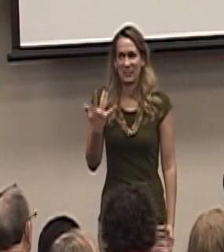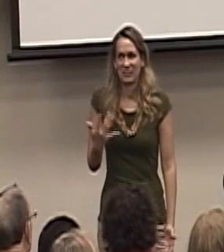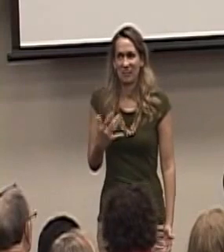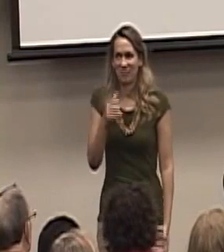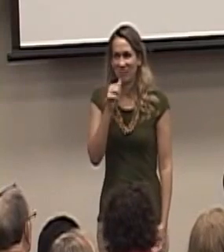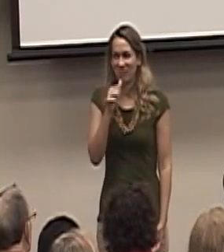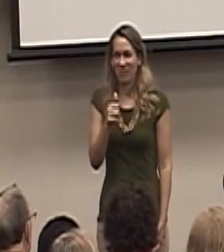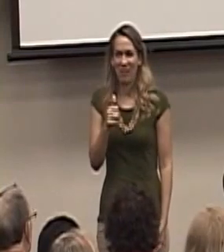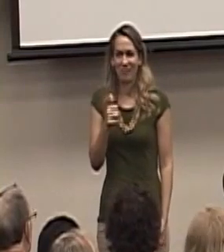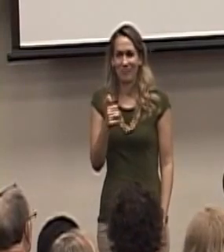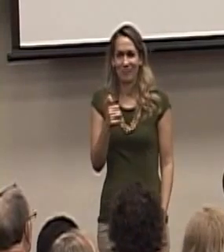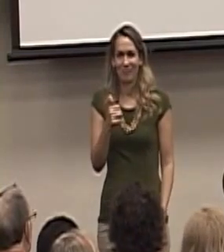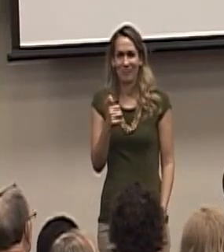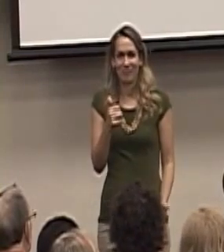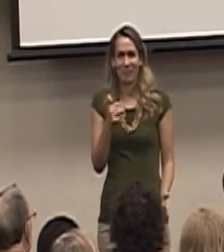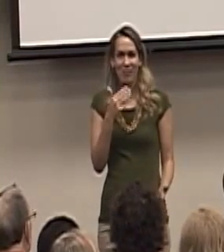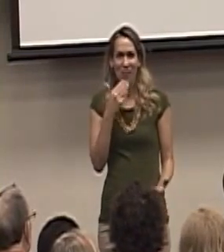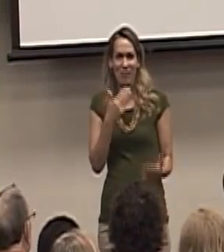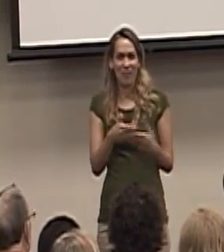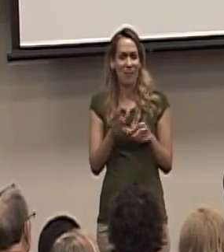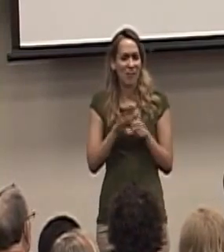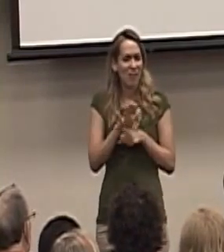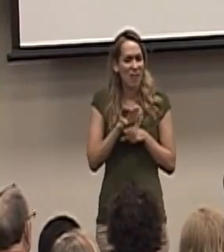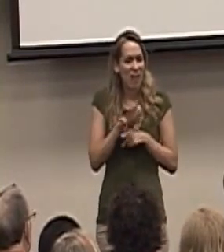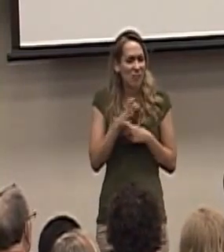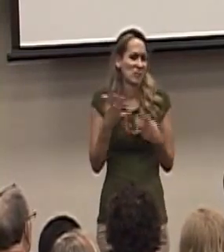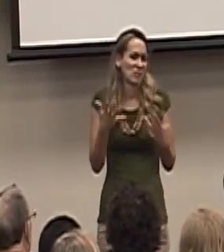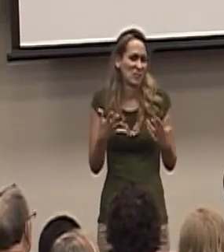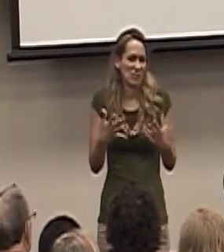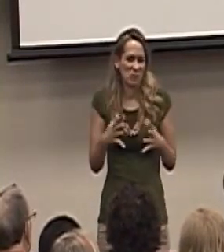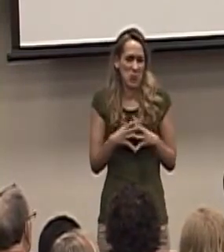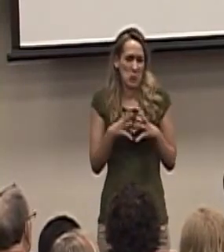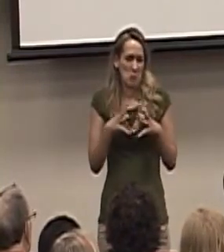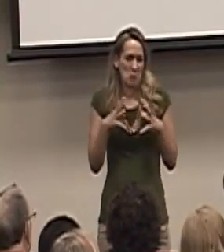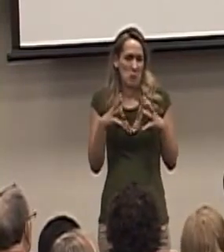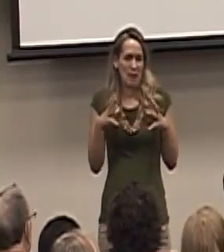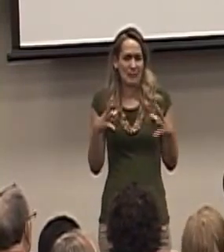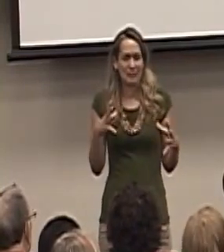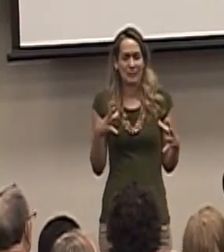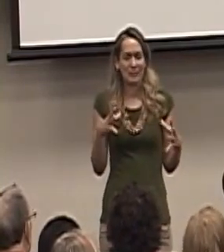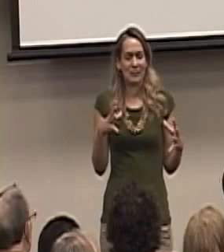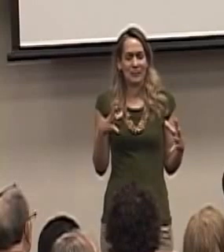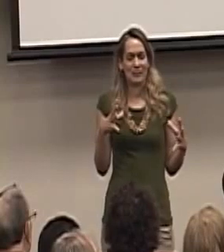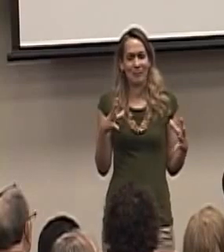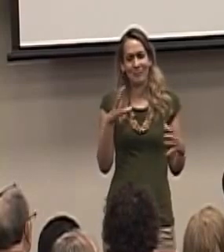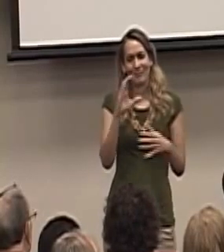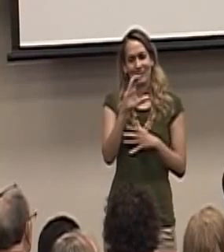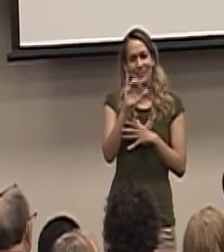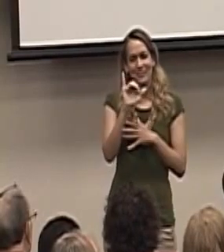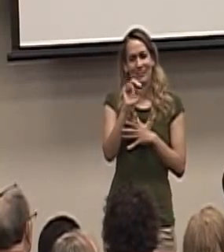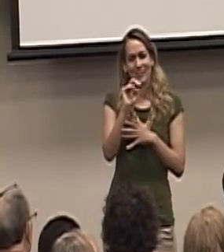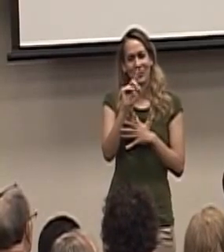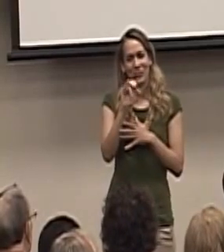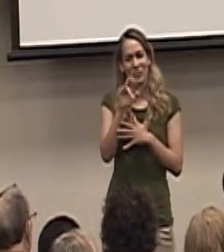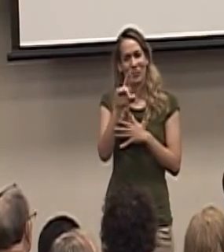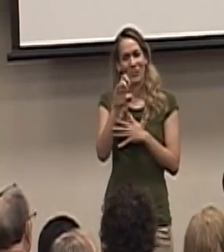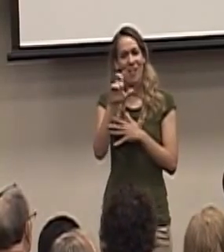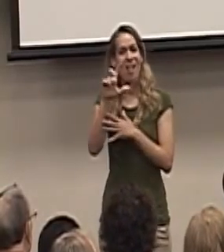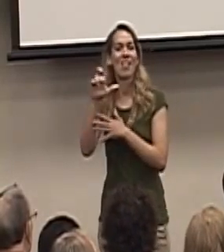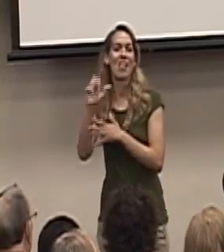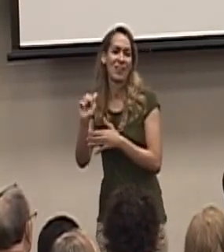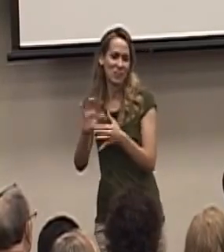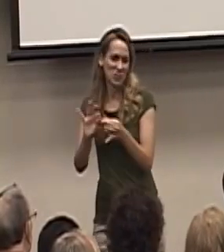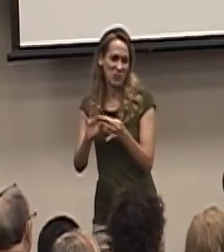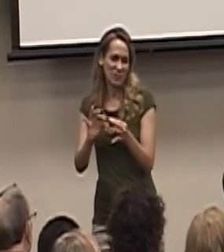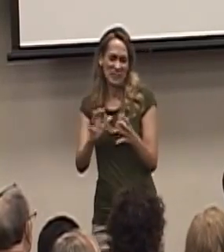was ever going to live up to that standard. Maybe it was just too much of that Cinderella story, and we don't really know the exact